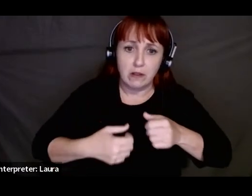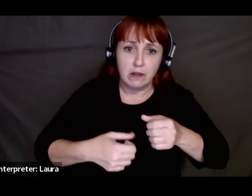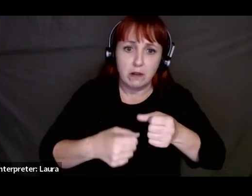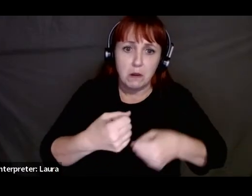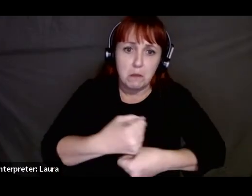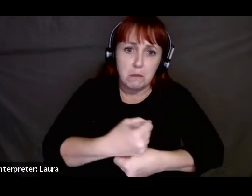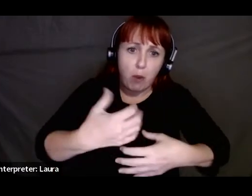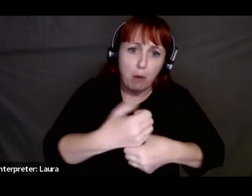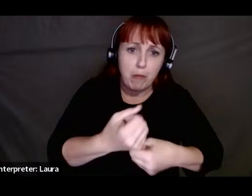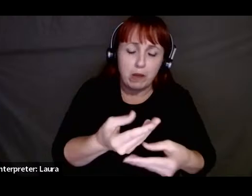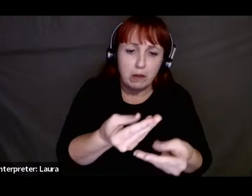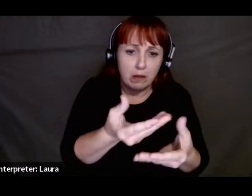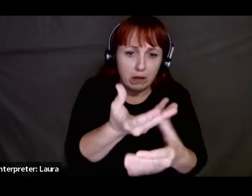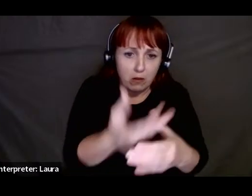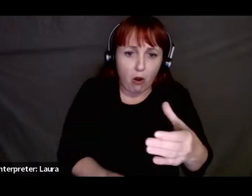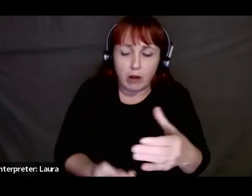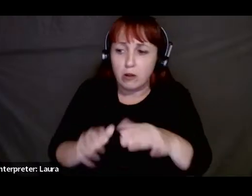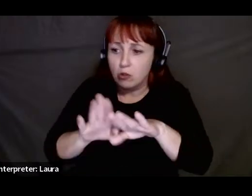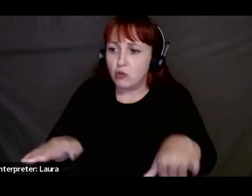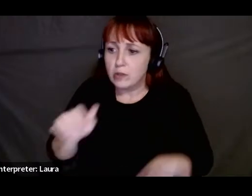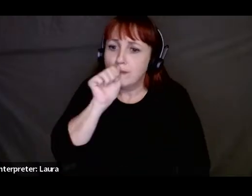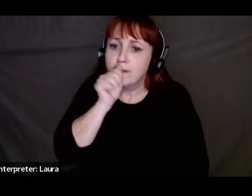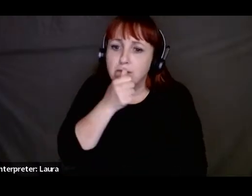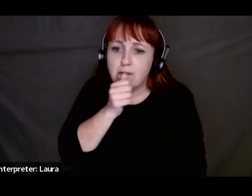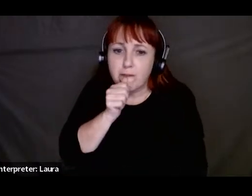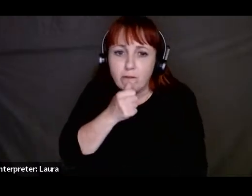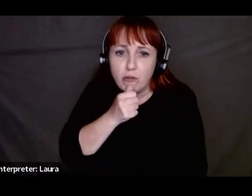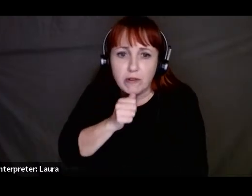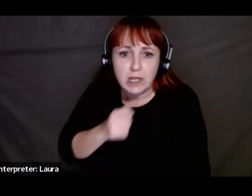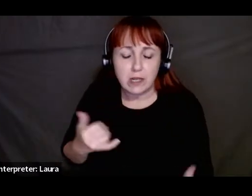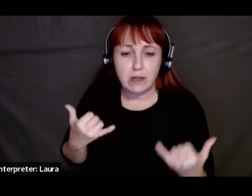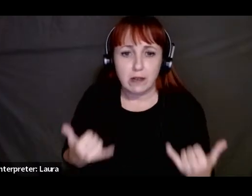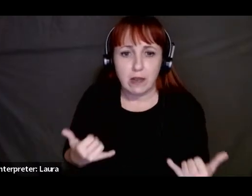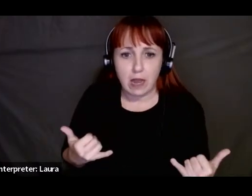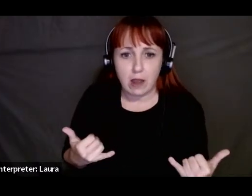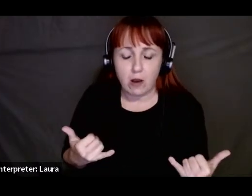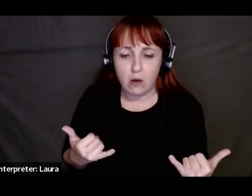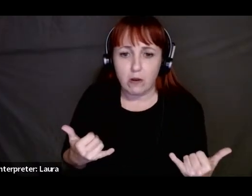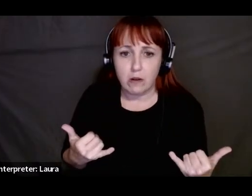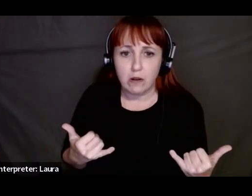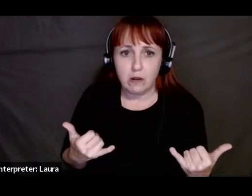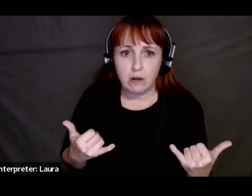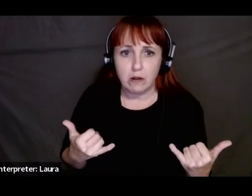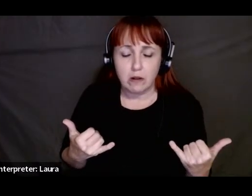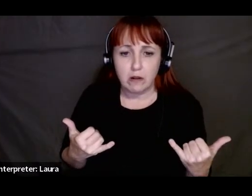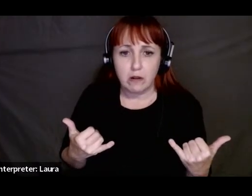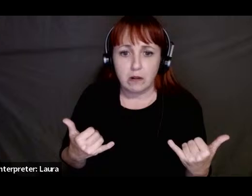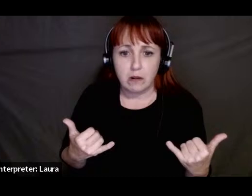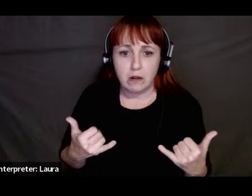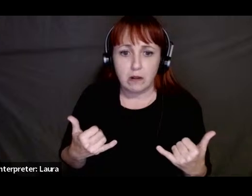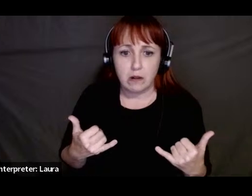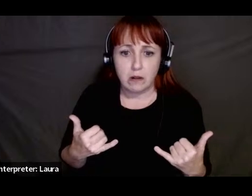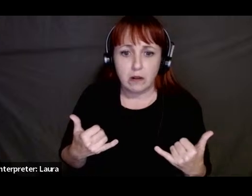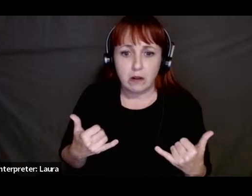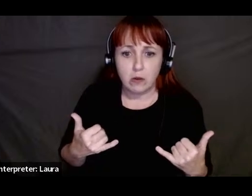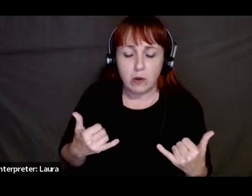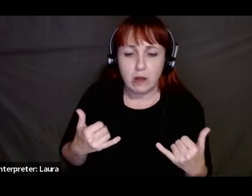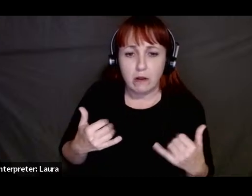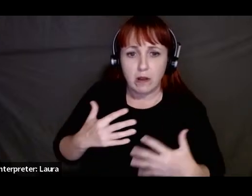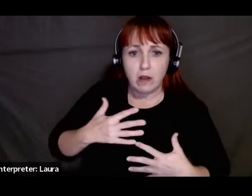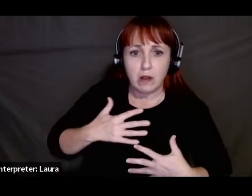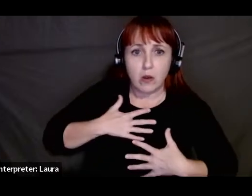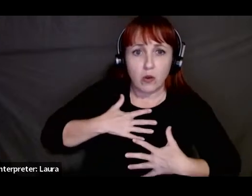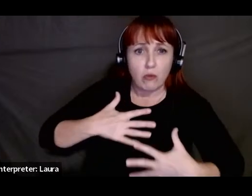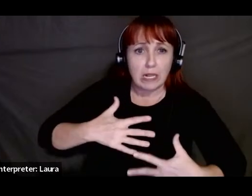Our children are suffering. We have many cases of birth defects,